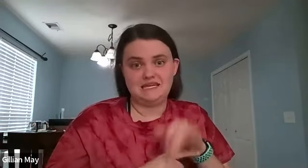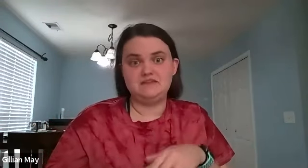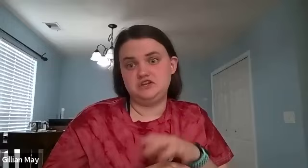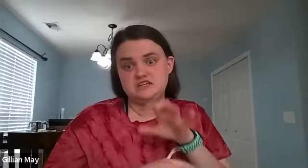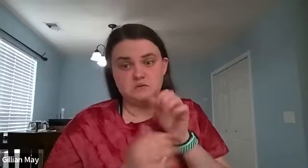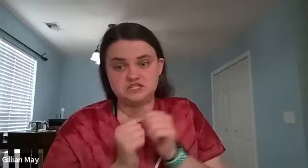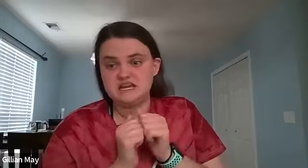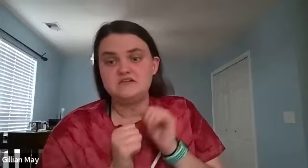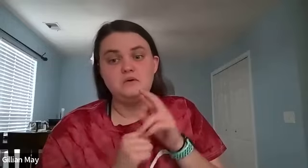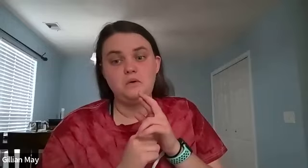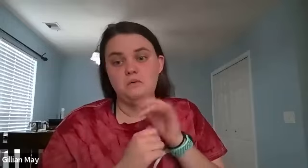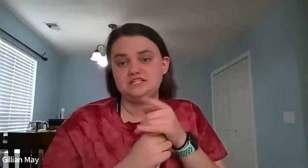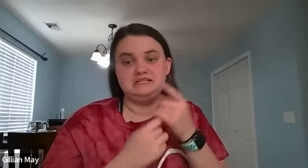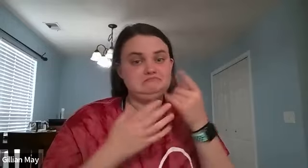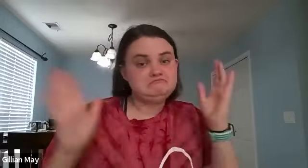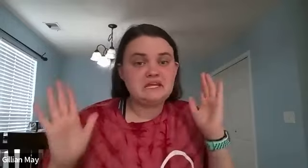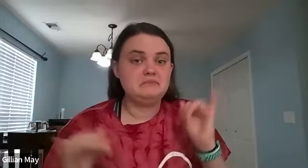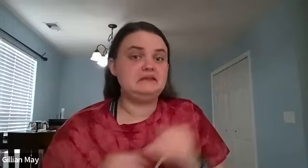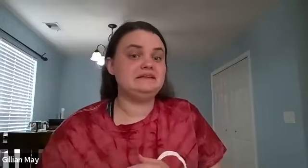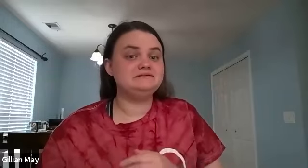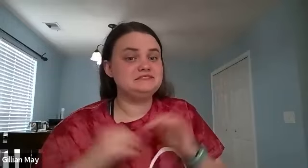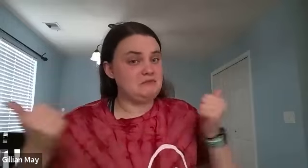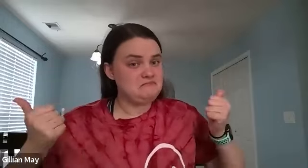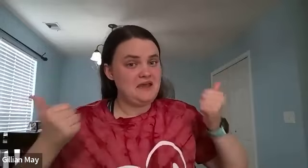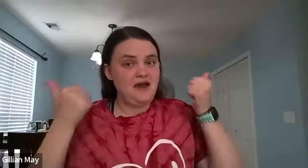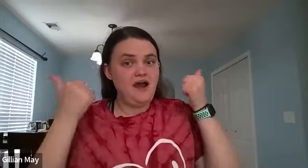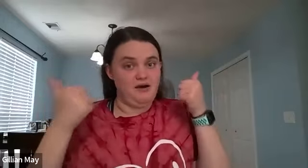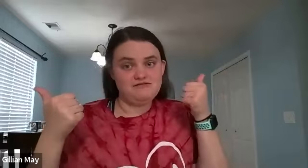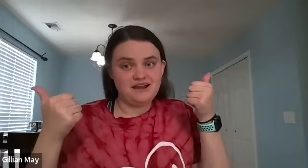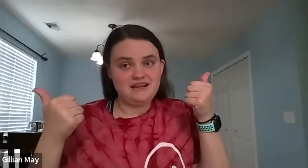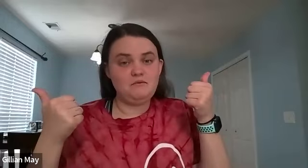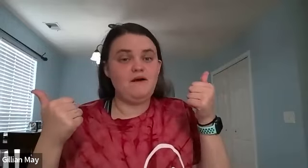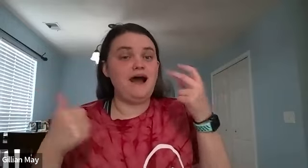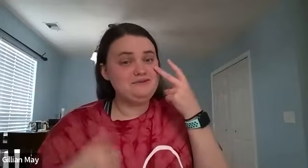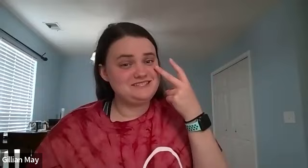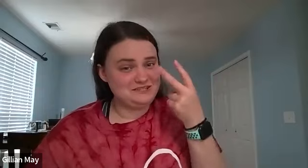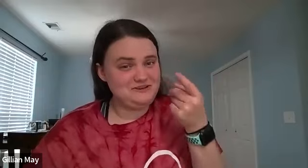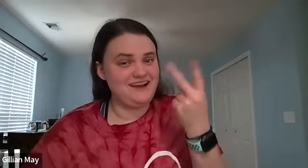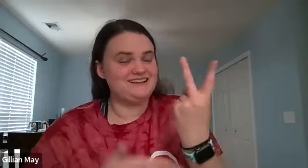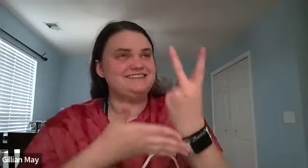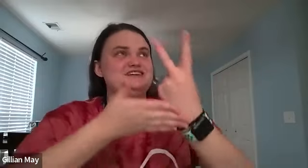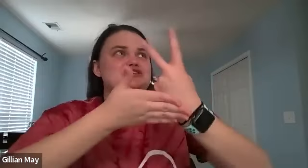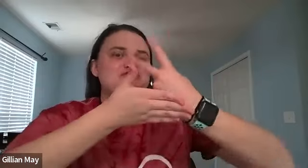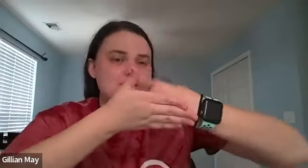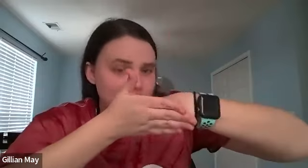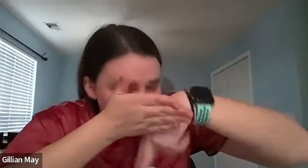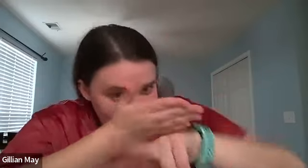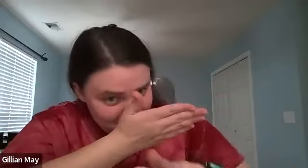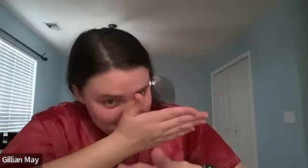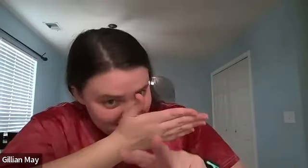and then you guys can watch it together or watching it independently. So, all righty. Well, I will see you guys 2 weeks from